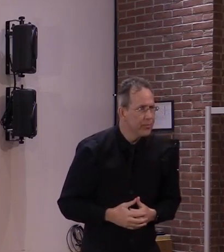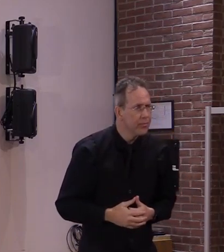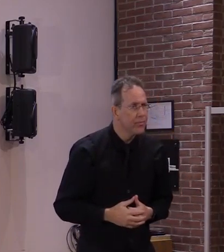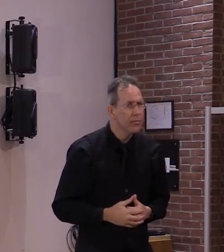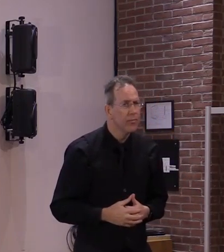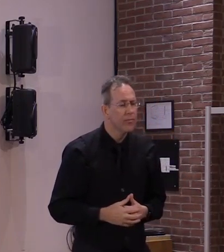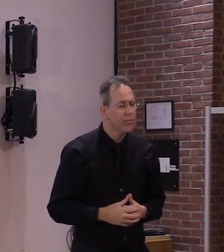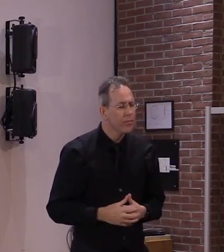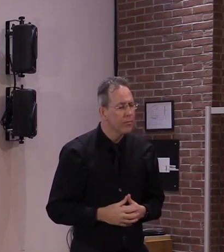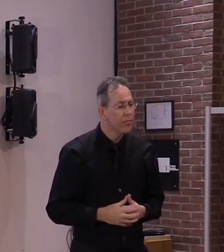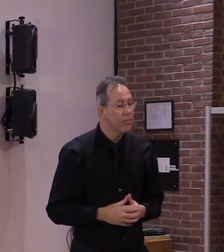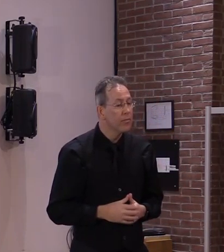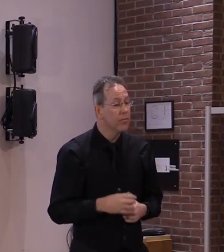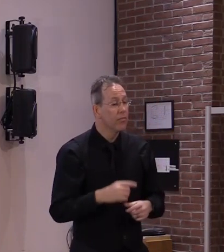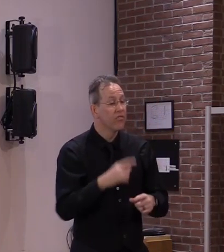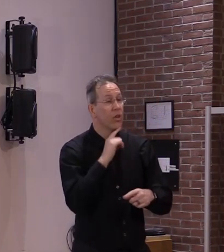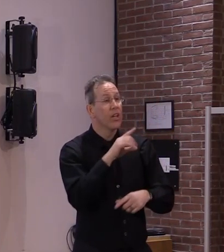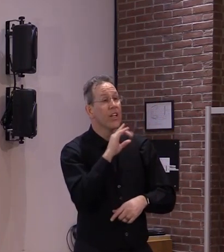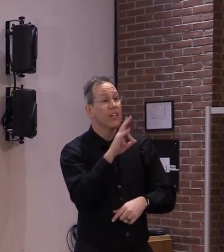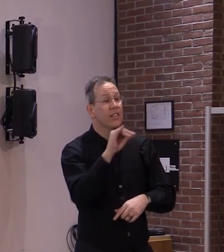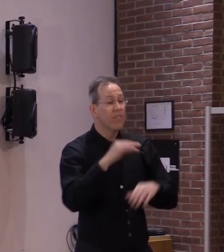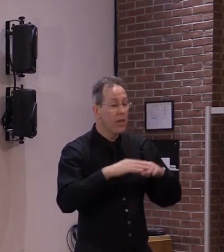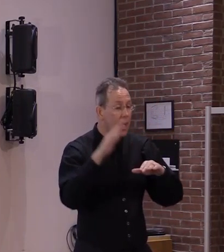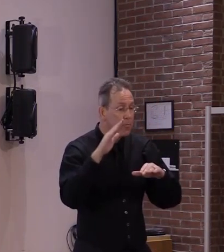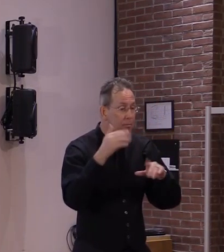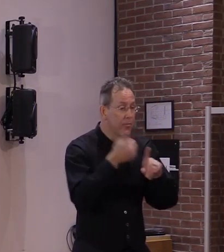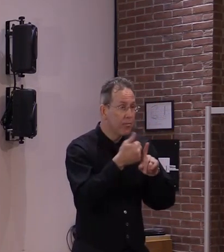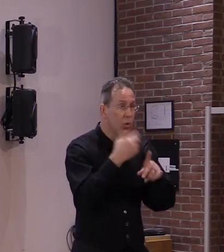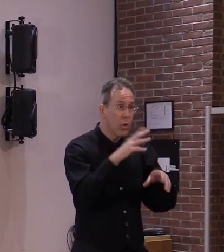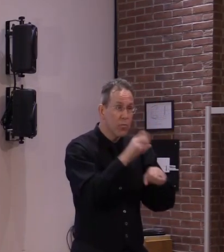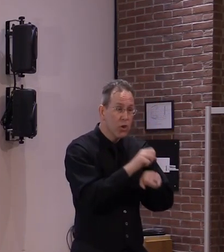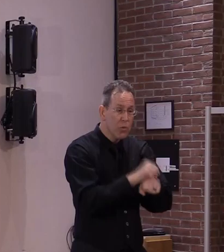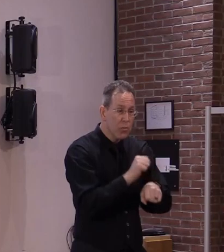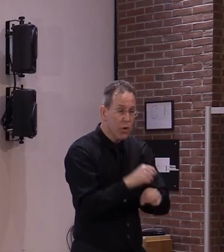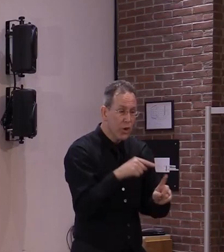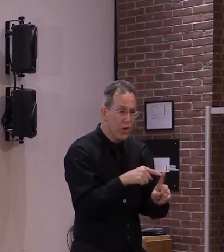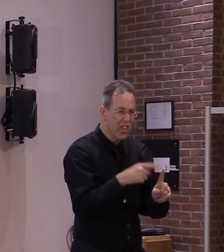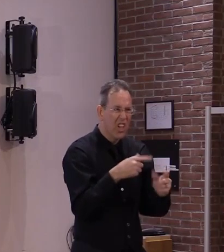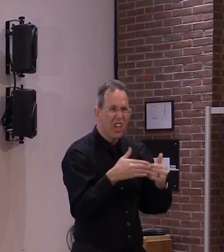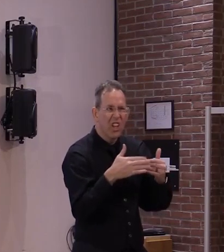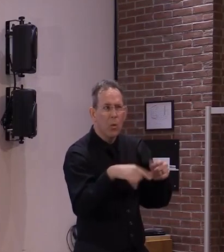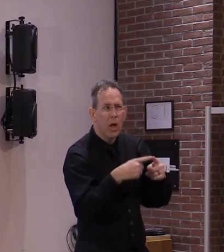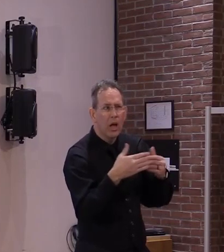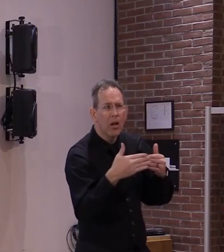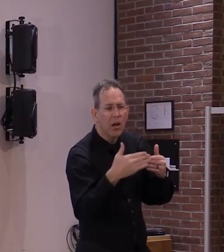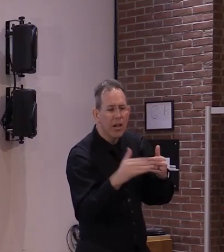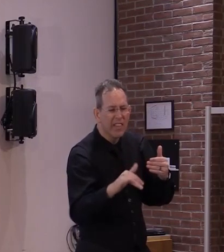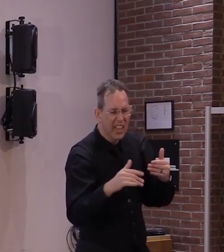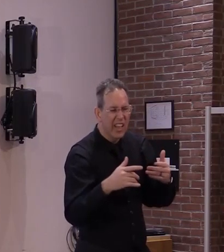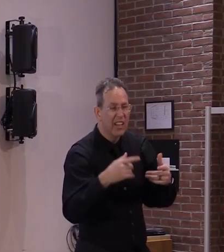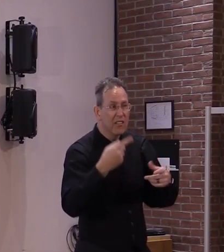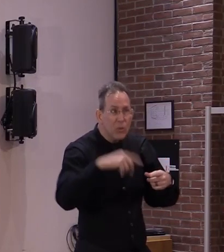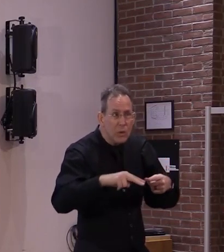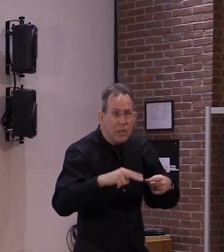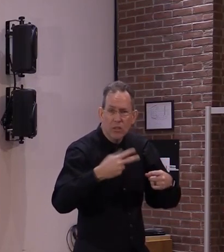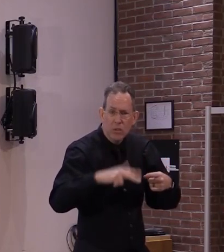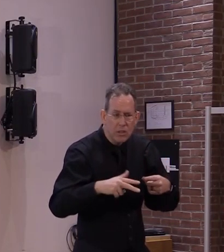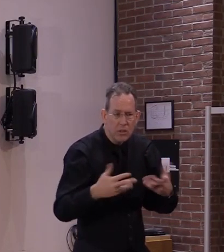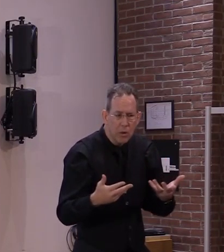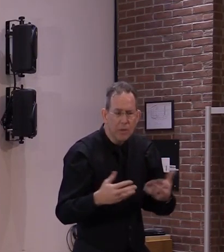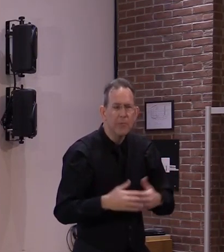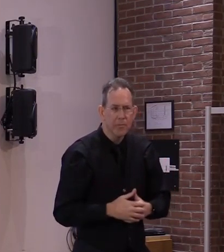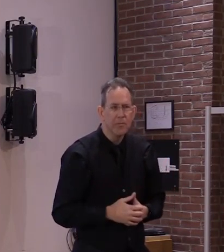appointment today, how far out is the actual injection? And what is the role of the pharmacies in this? Is